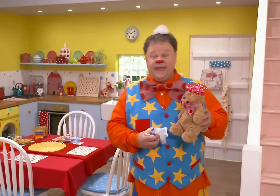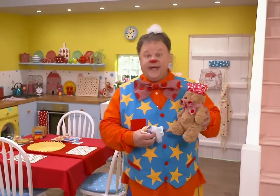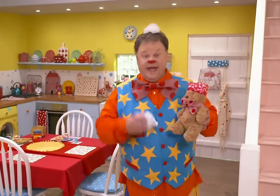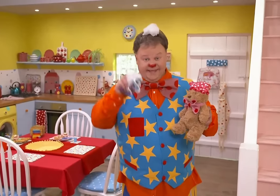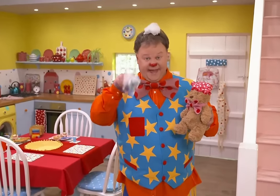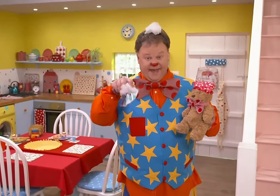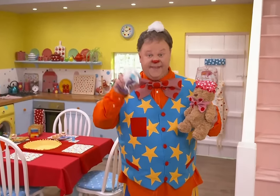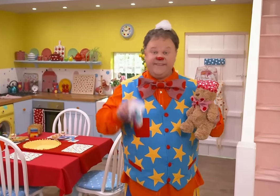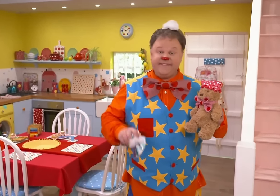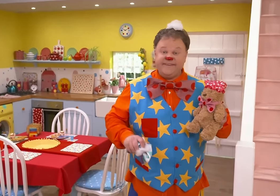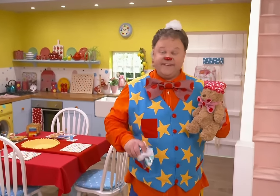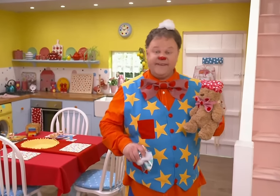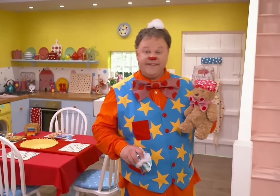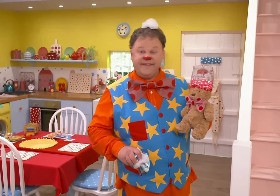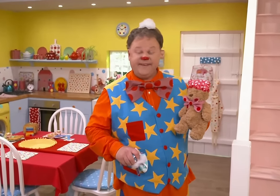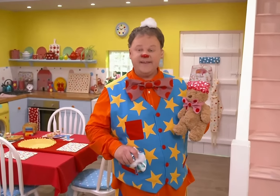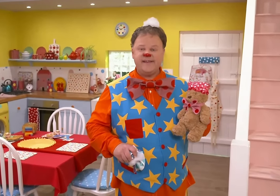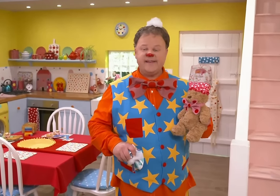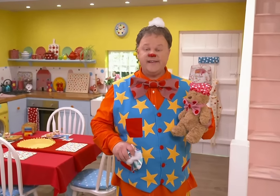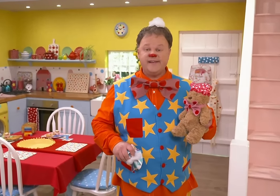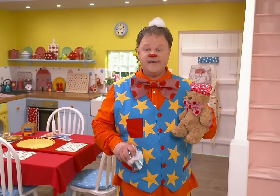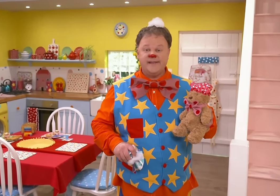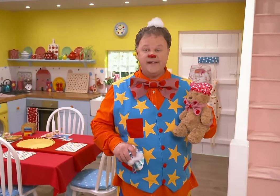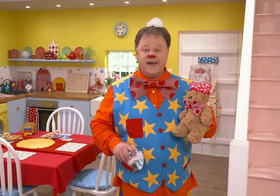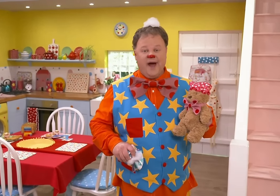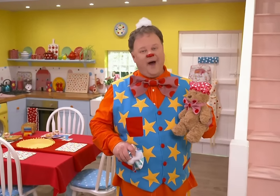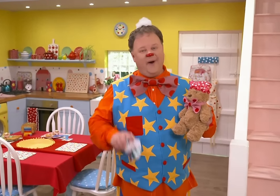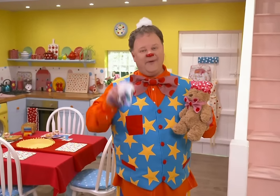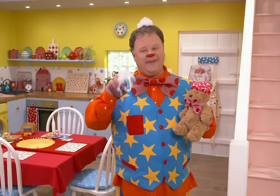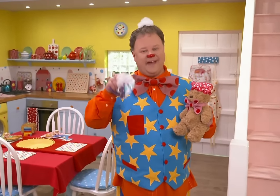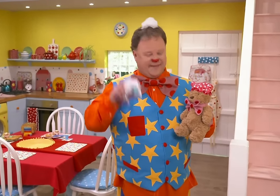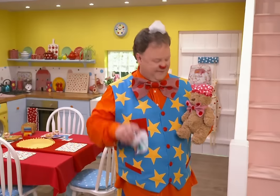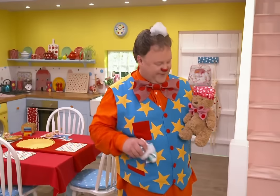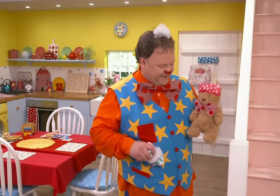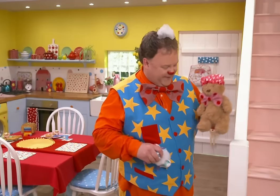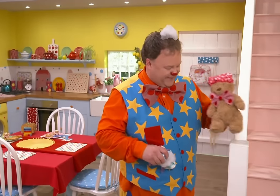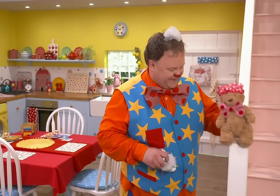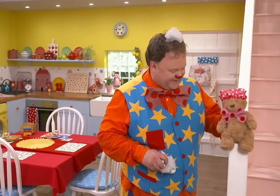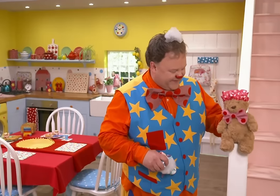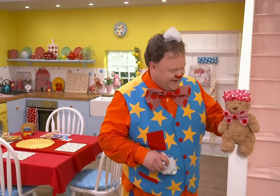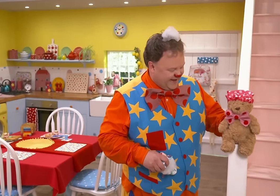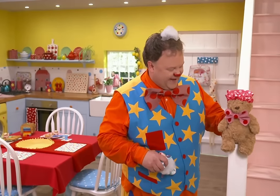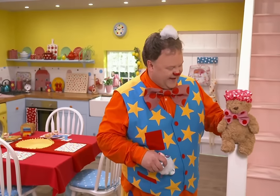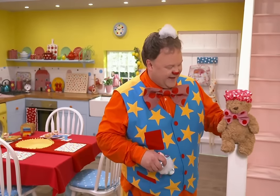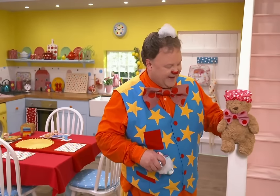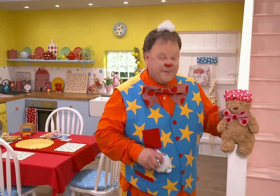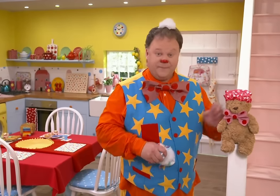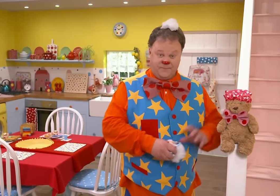Tumble. Yes? Can you show us the sign for bath? Oh, yes, of course.